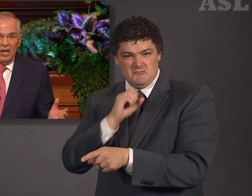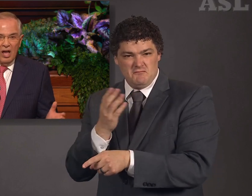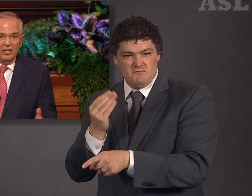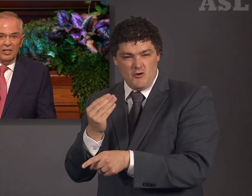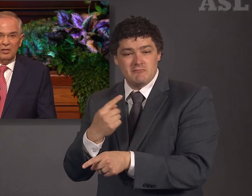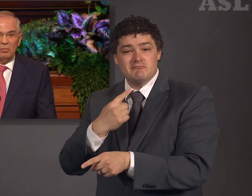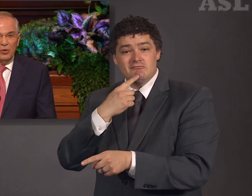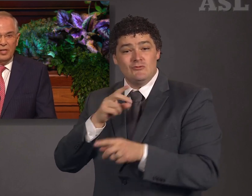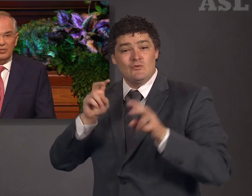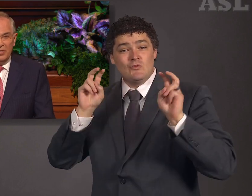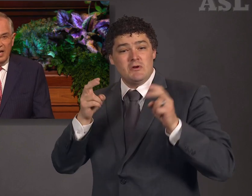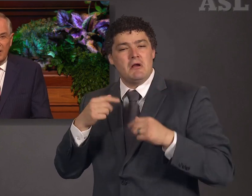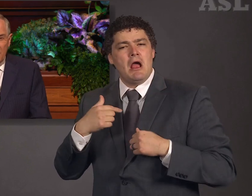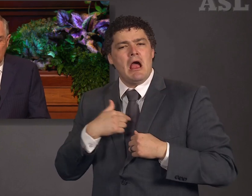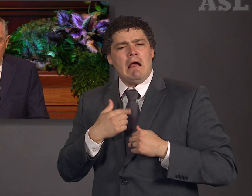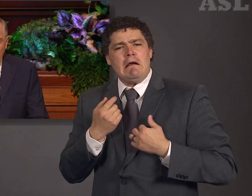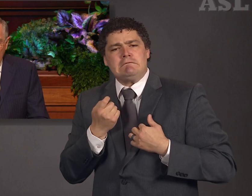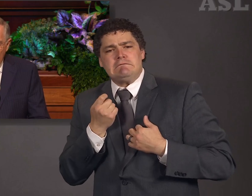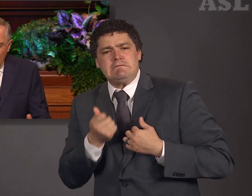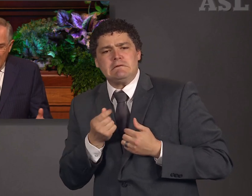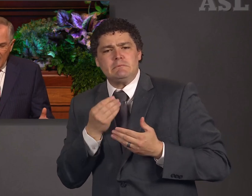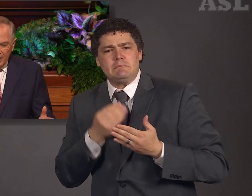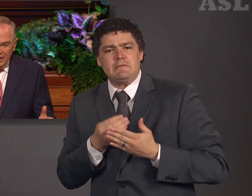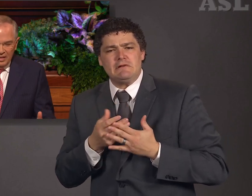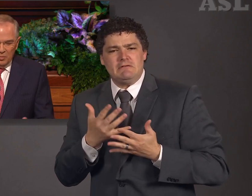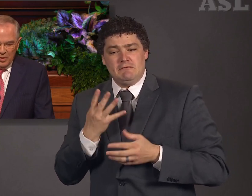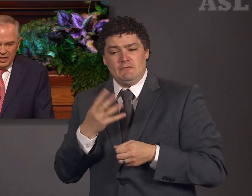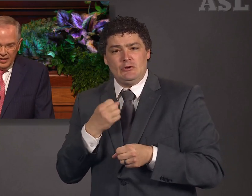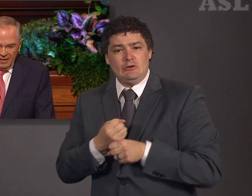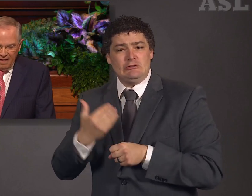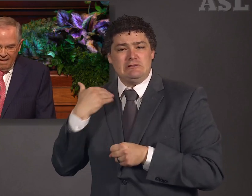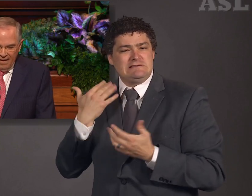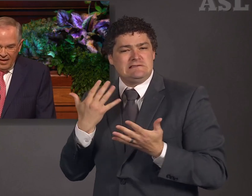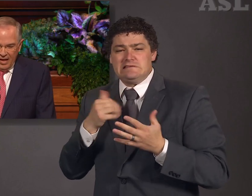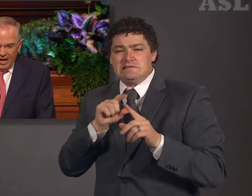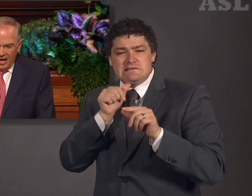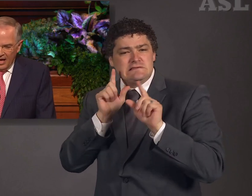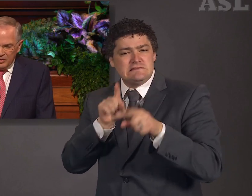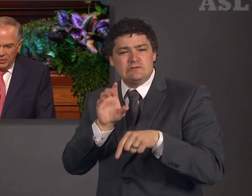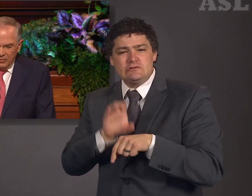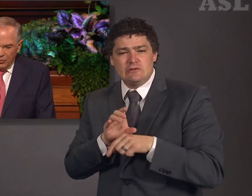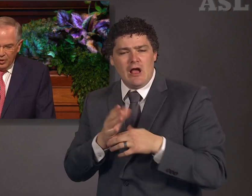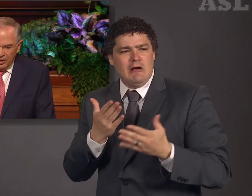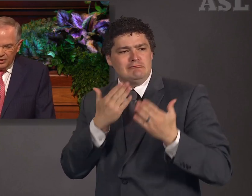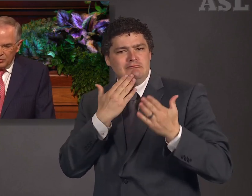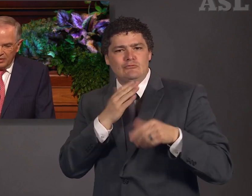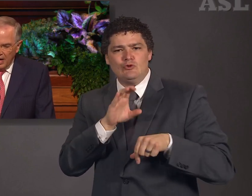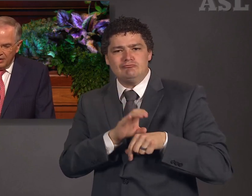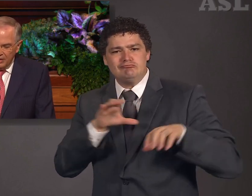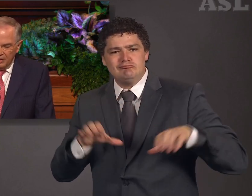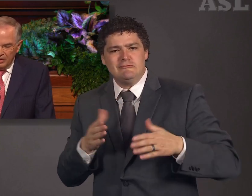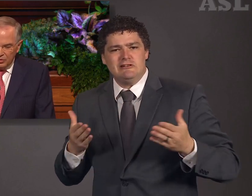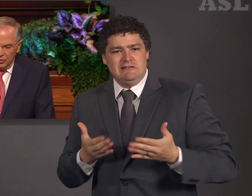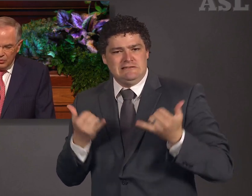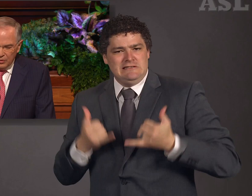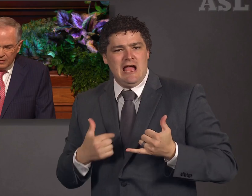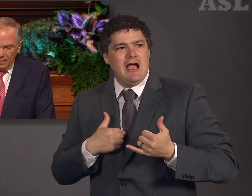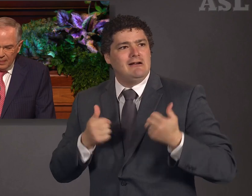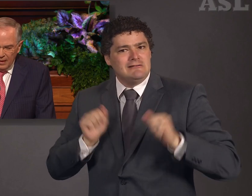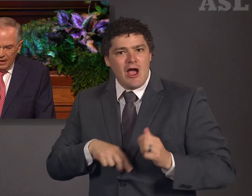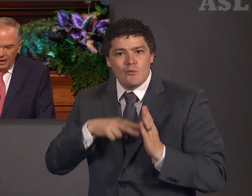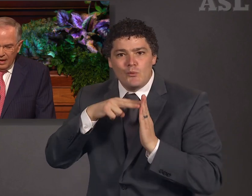14-year-old Kalonga Muya said, "Having little money, I spent 4 years without attending